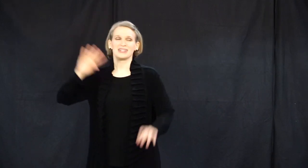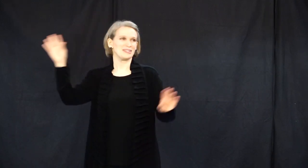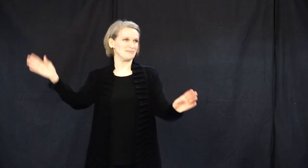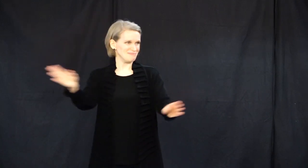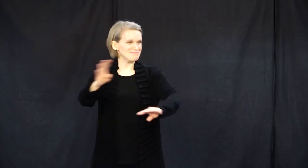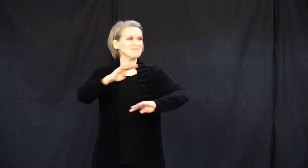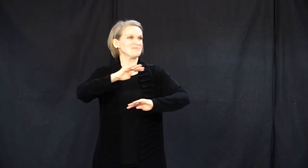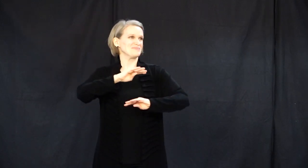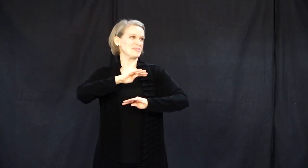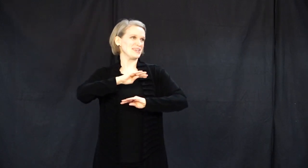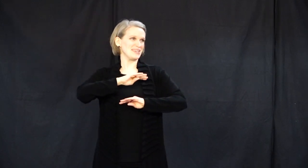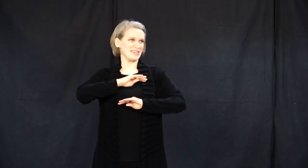satisfied.